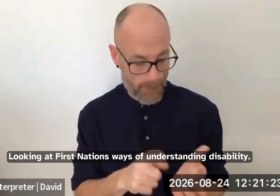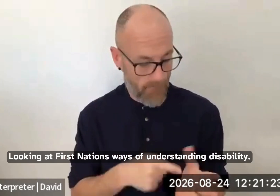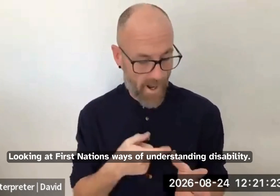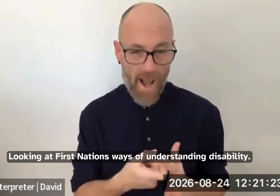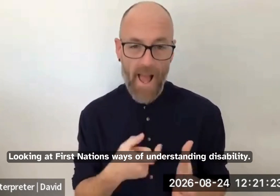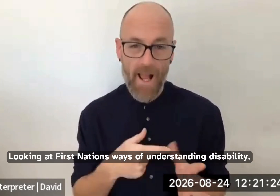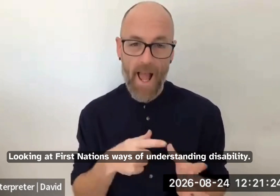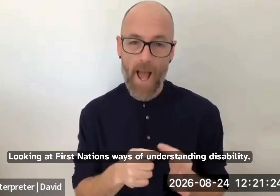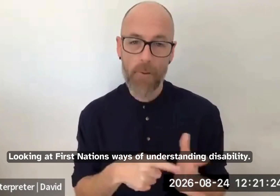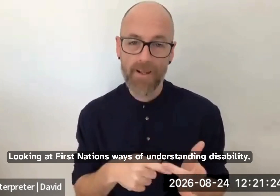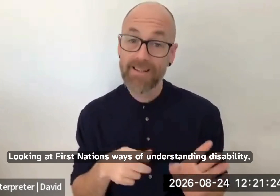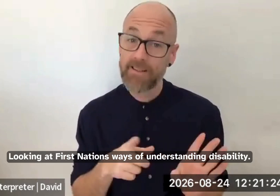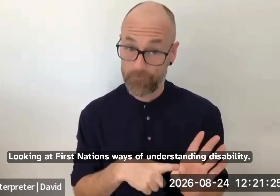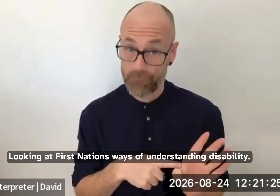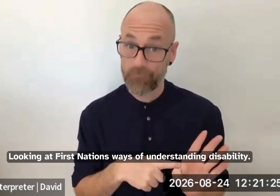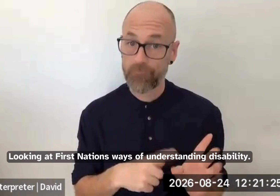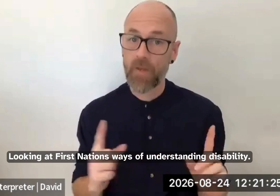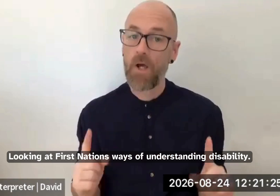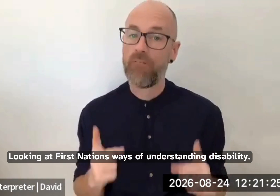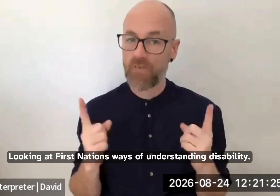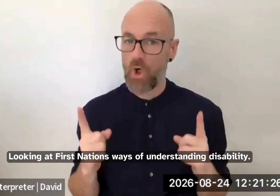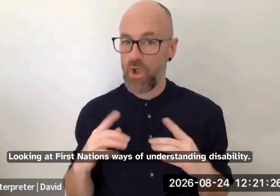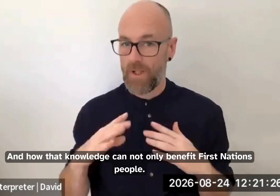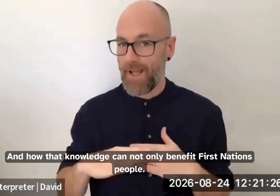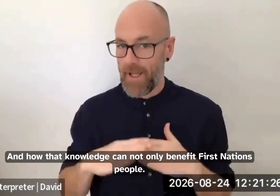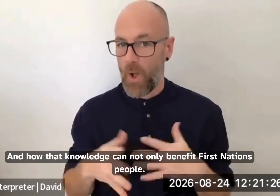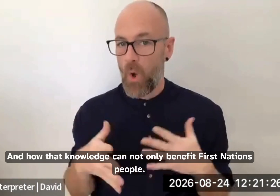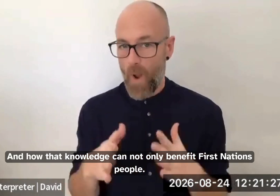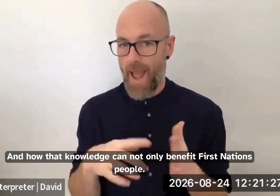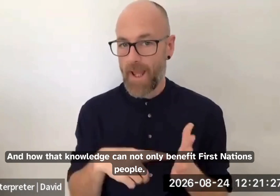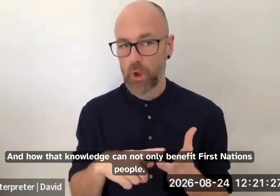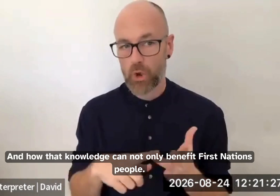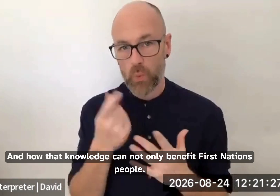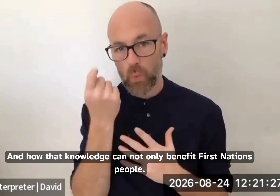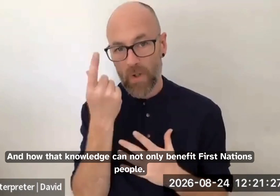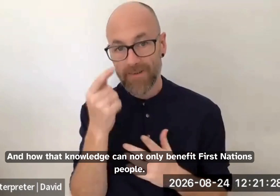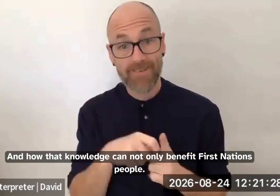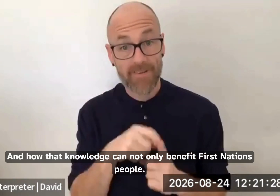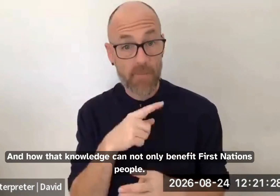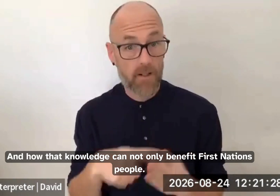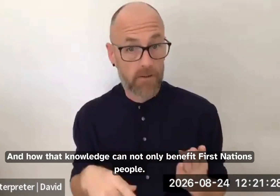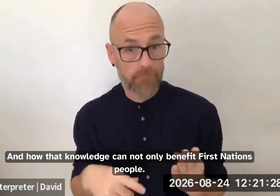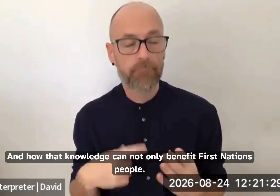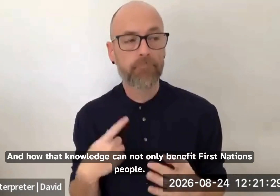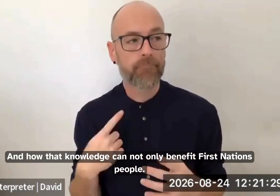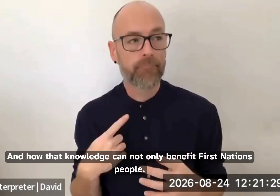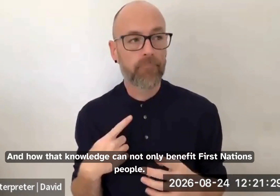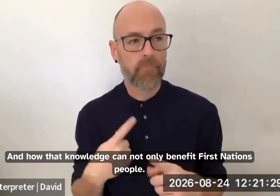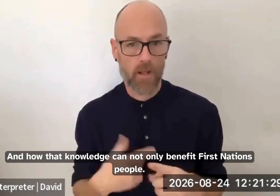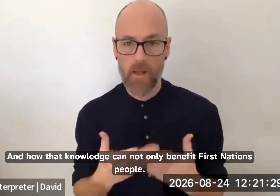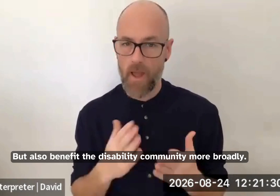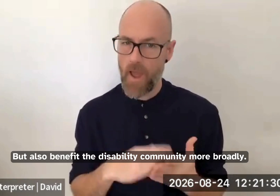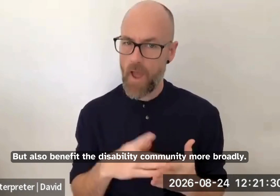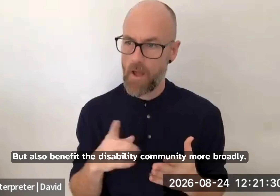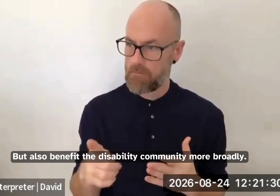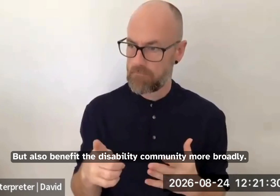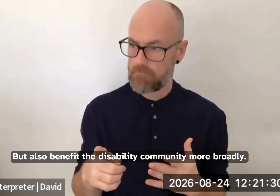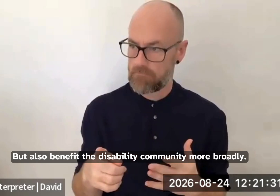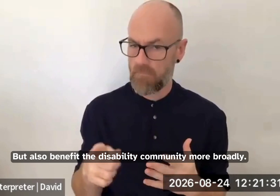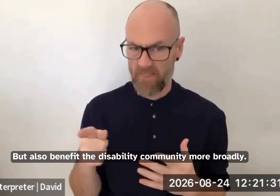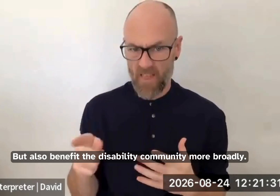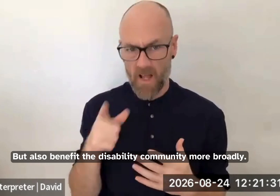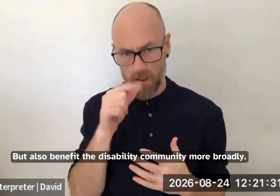looking at First Nations ways of understanding disability and how that knowledge can not only benefit First Nations people, but